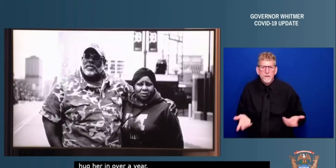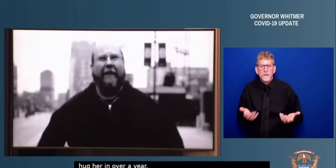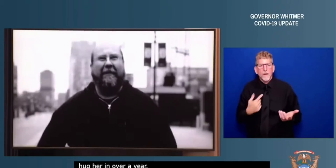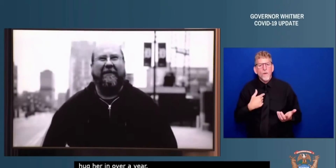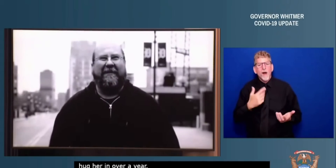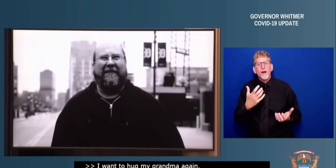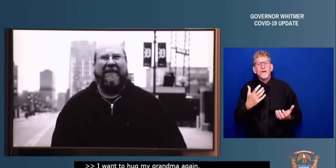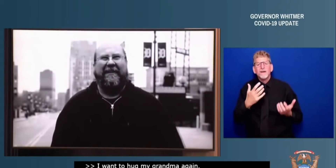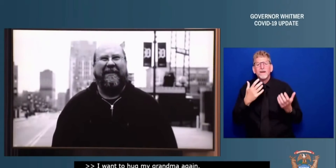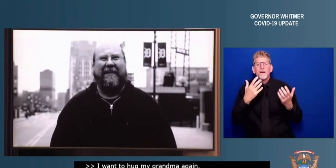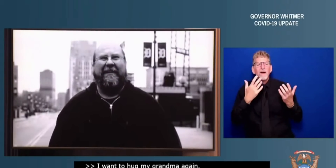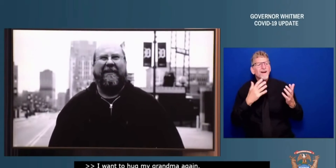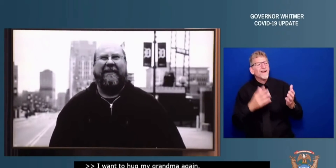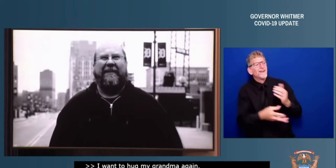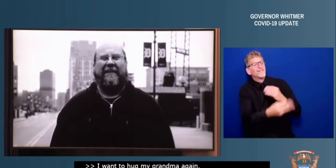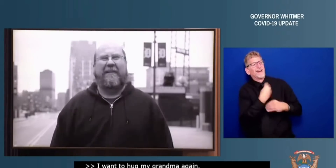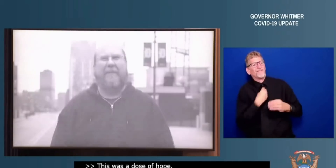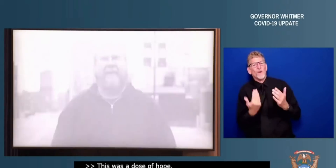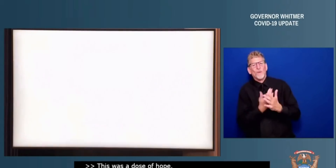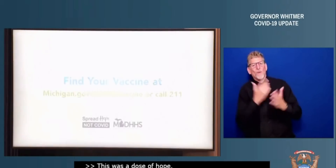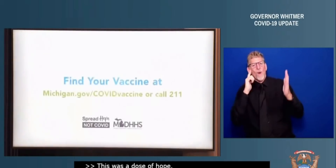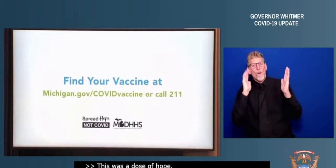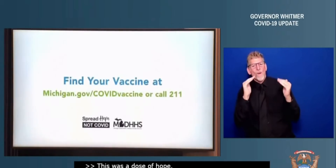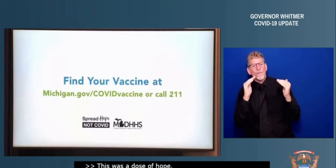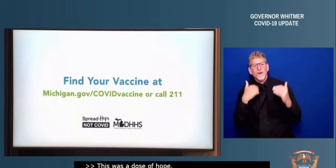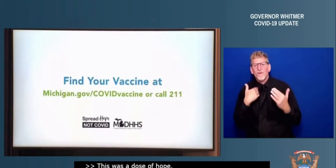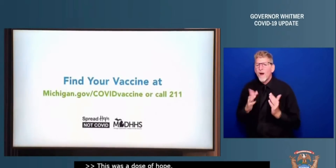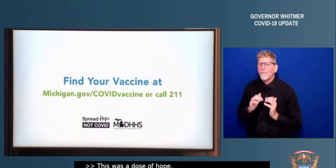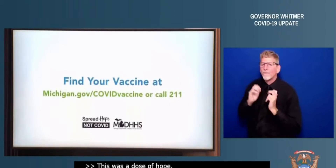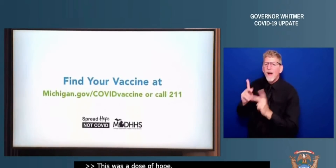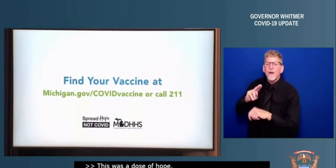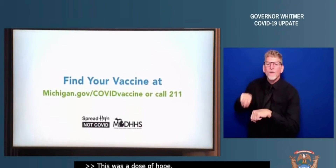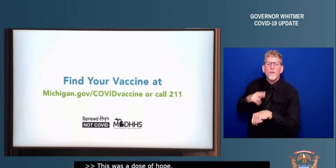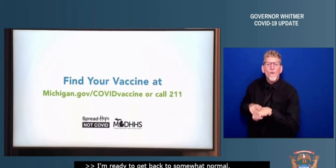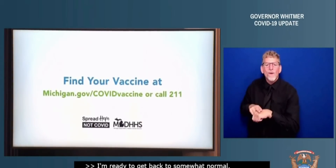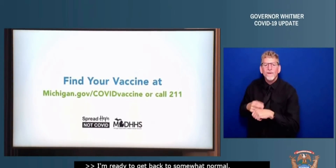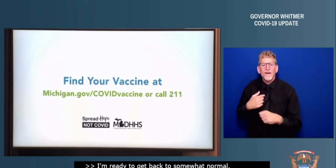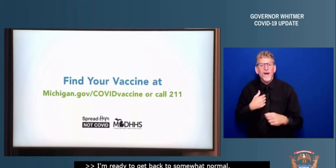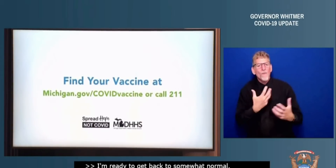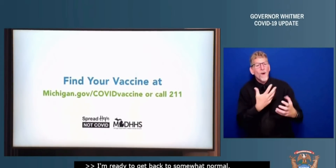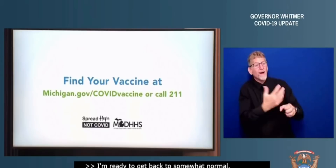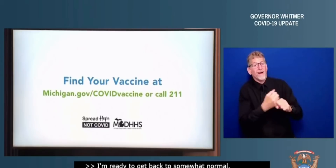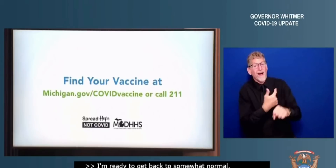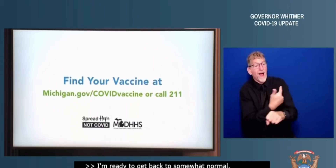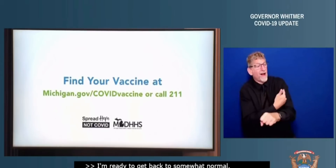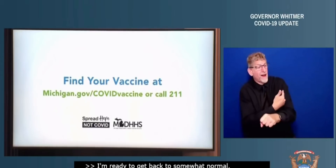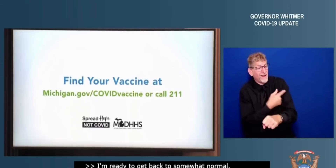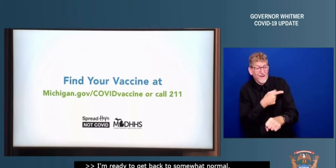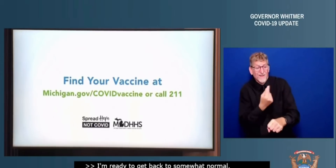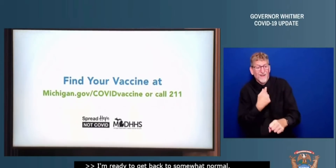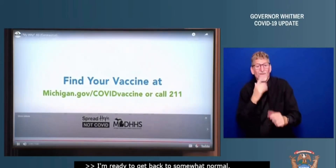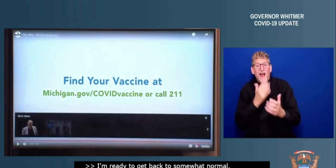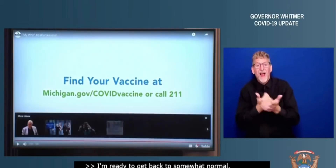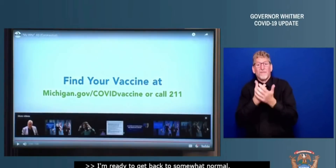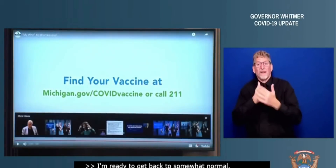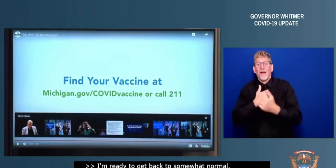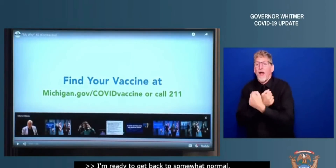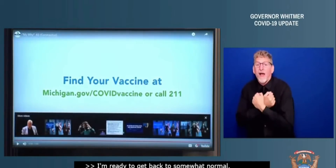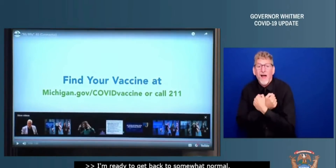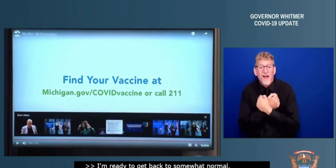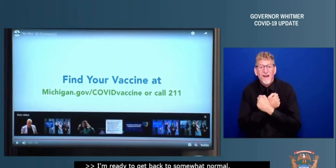normal. I'm vaccinated. I'm coming to give you a big hug. I love you, Mom.